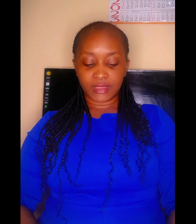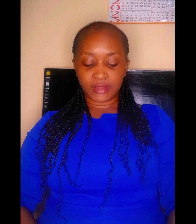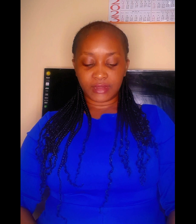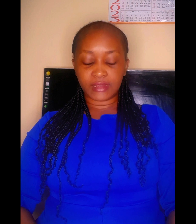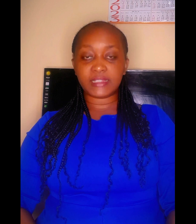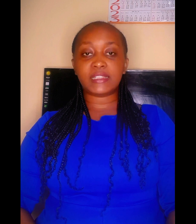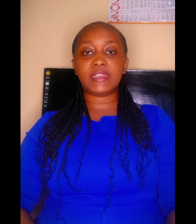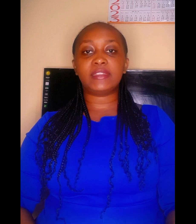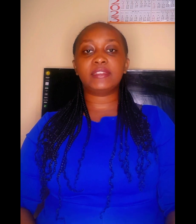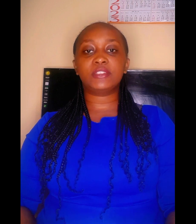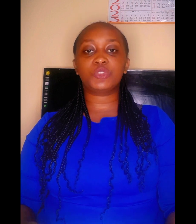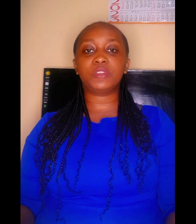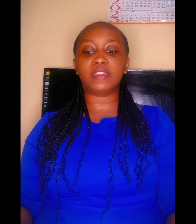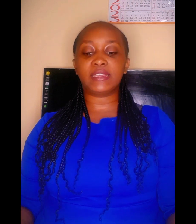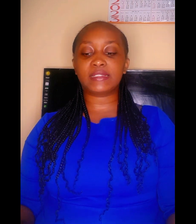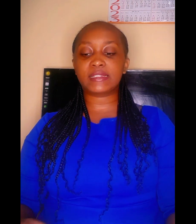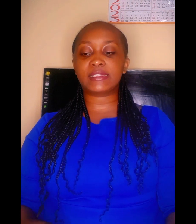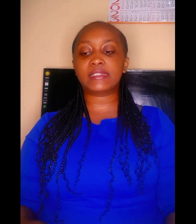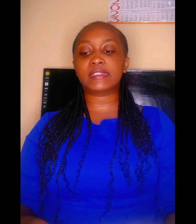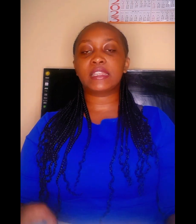Then let's head the